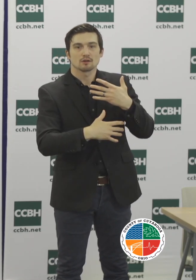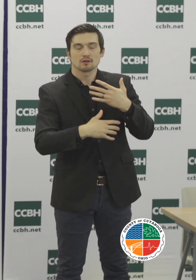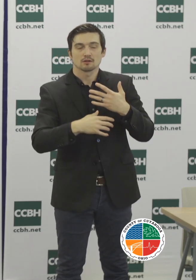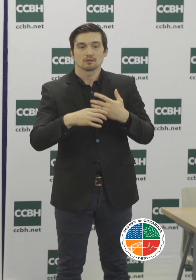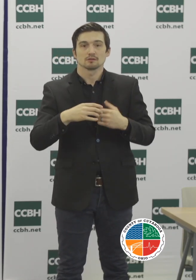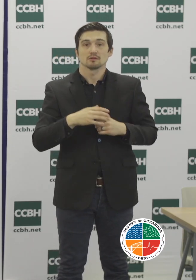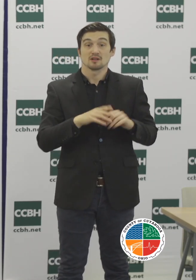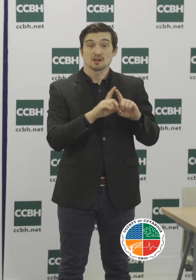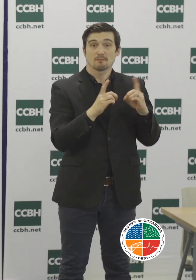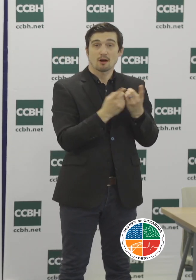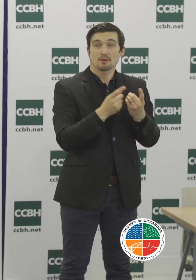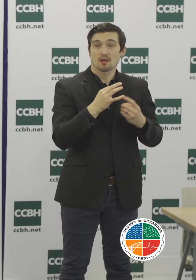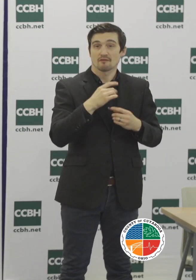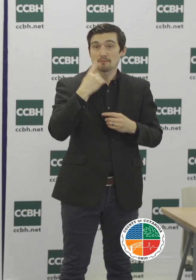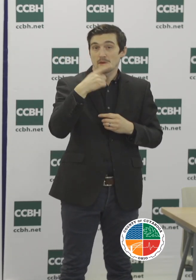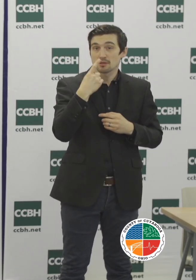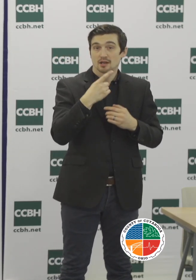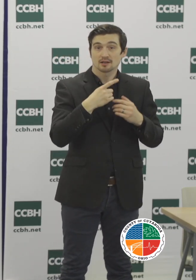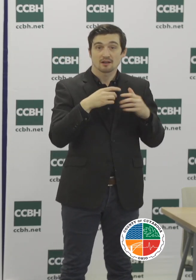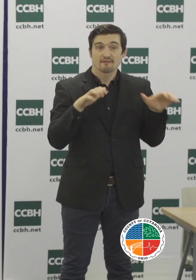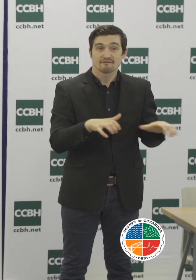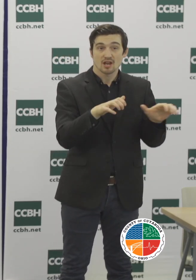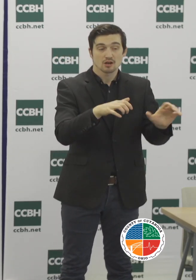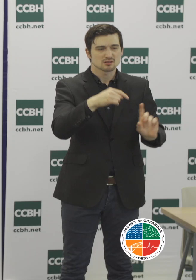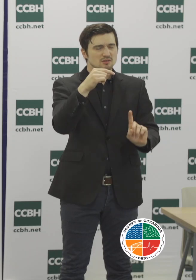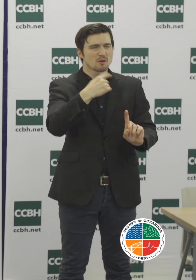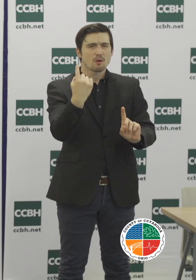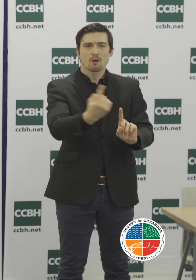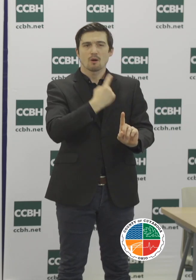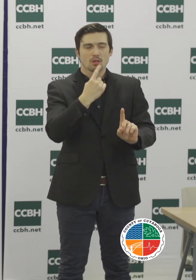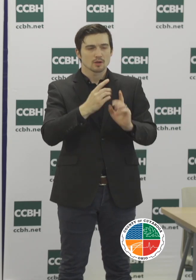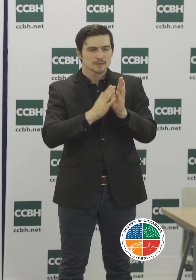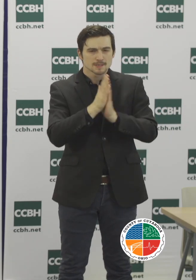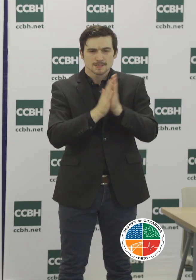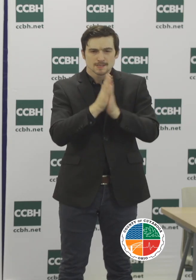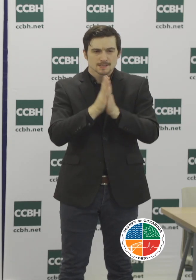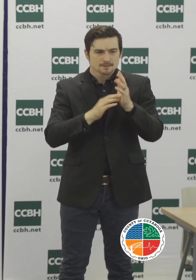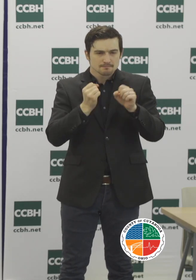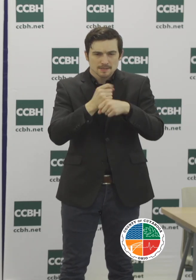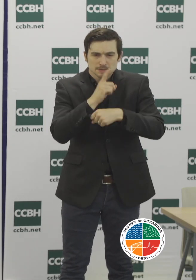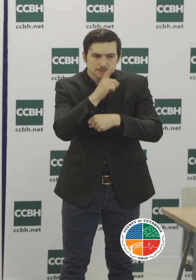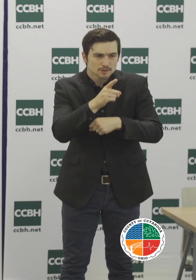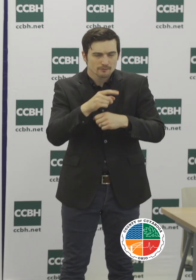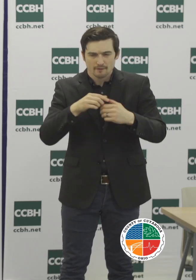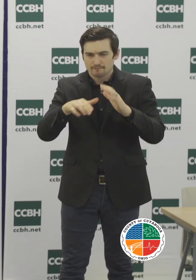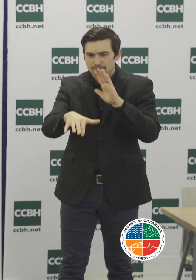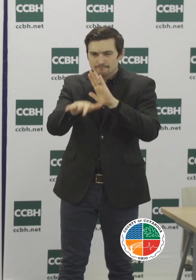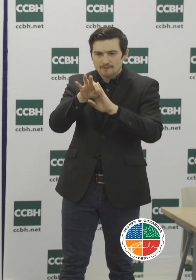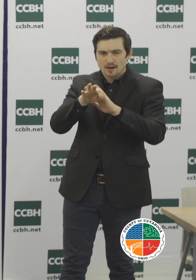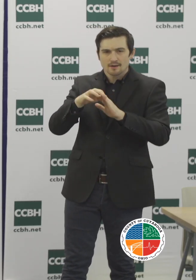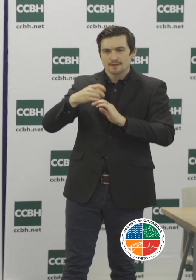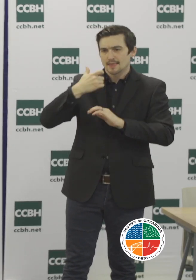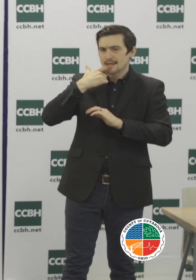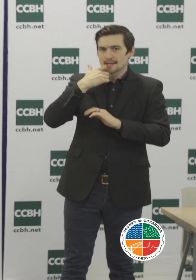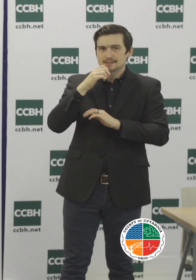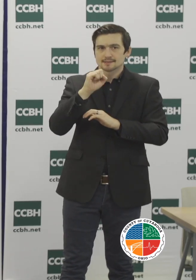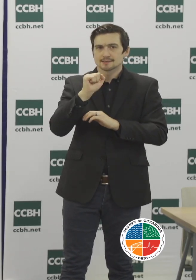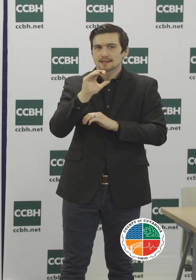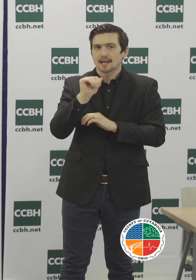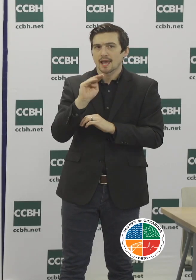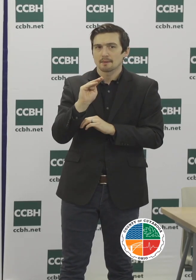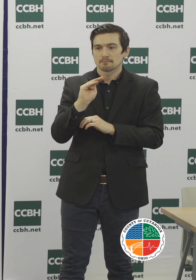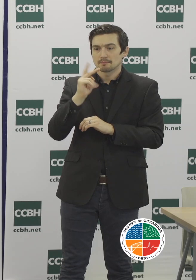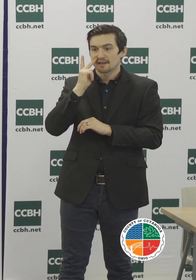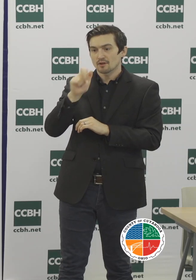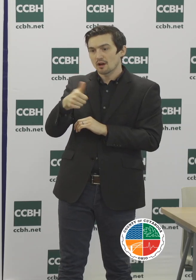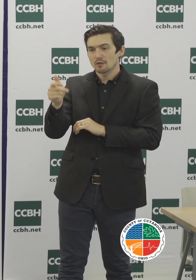is always vigilant, trying to make sure that they're on top of whatever the latest scams are, people that are trying to take